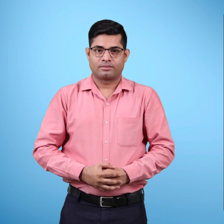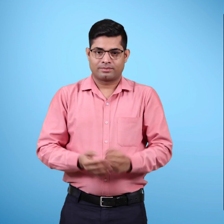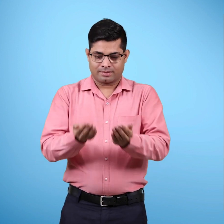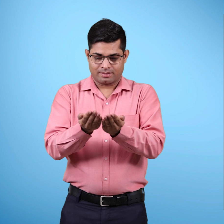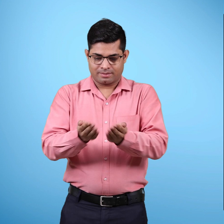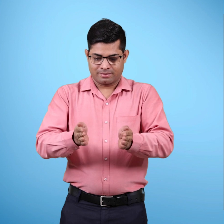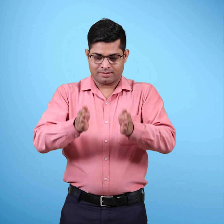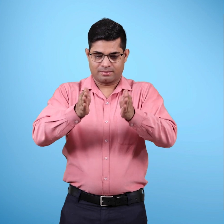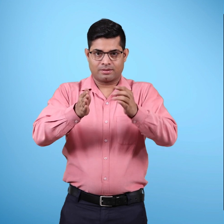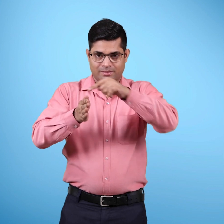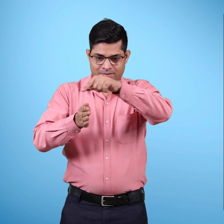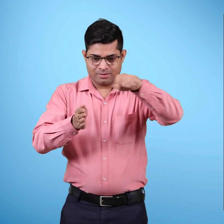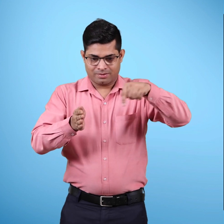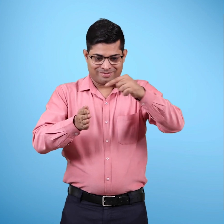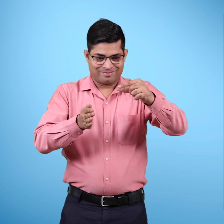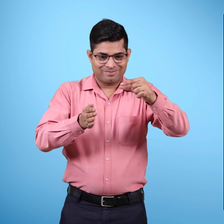a beaker,